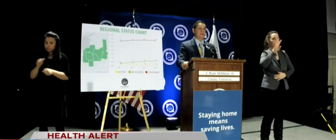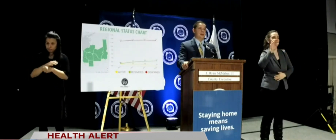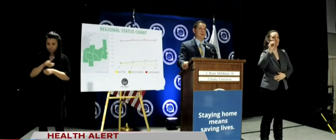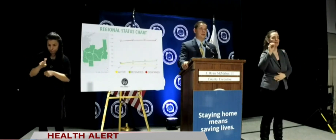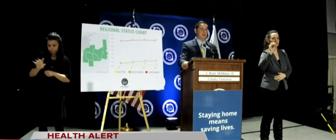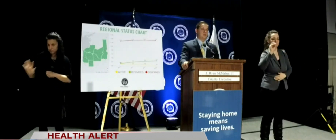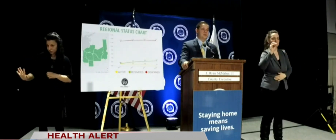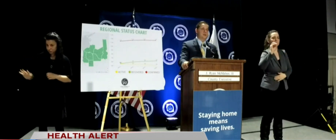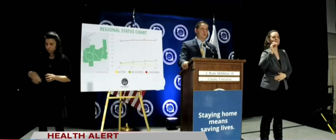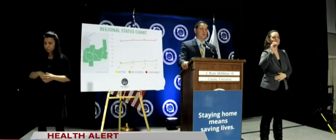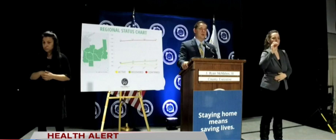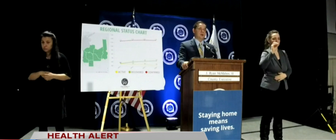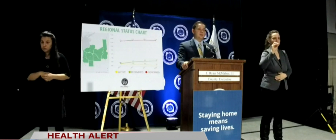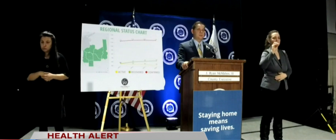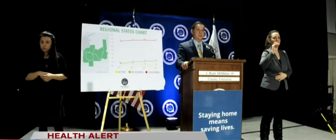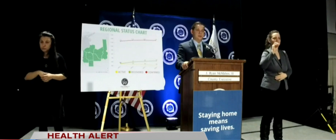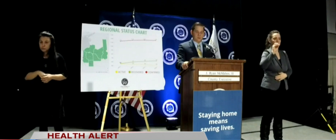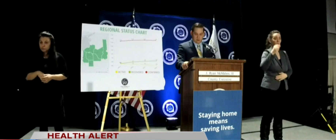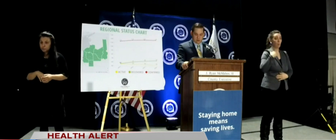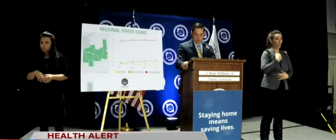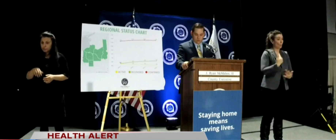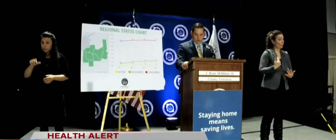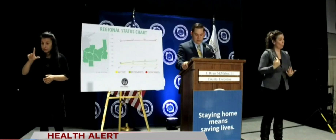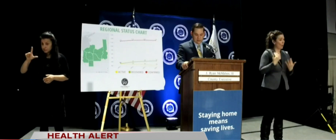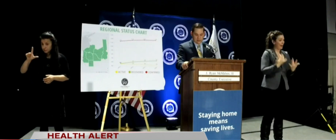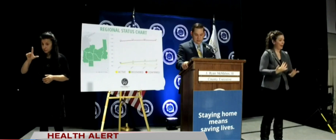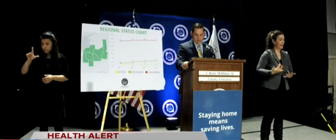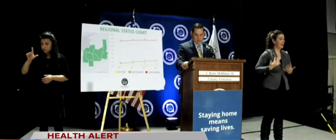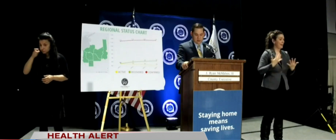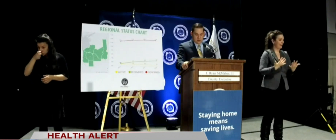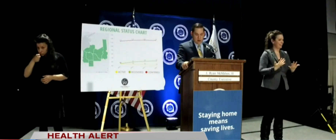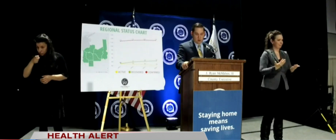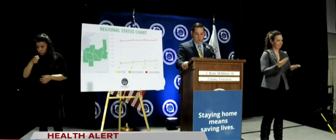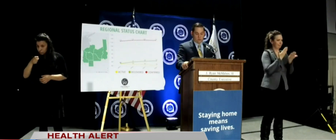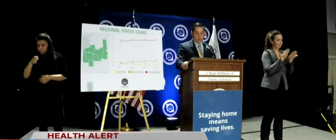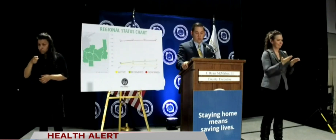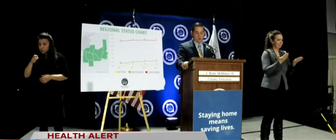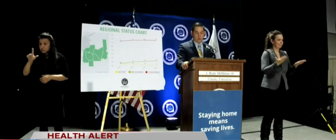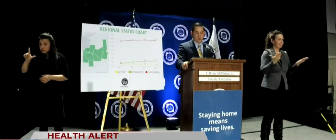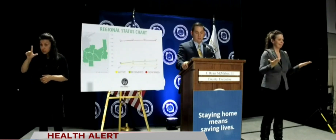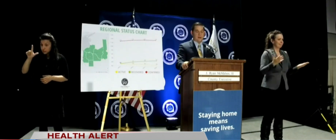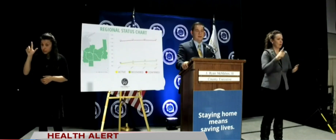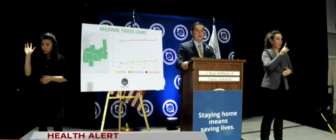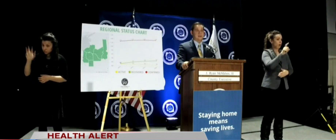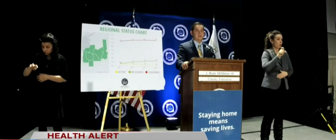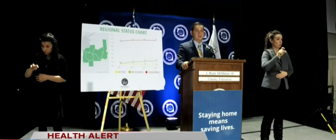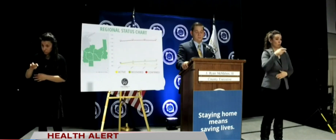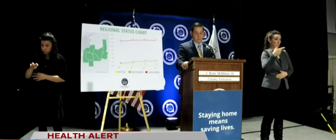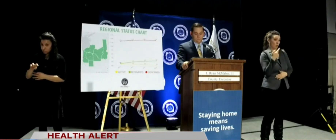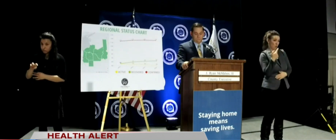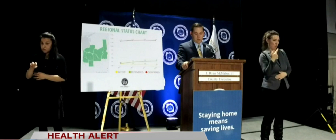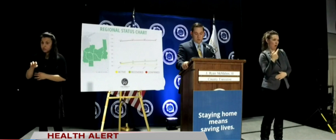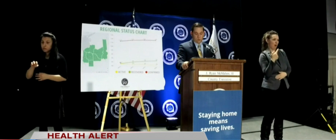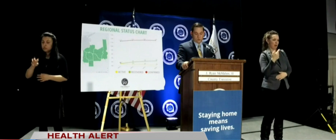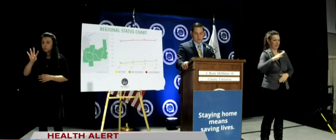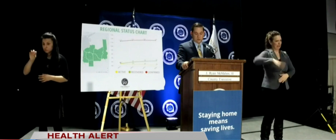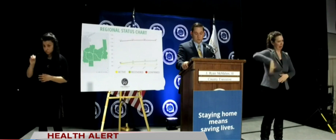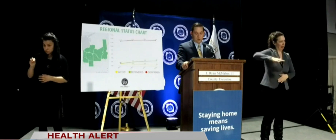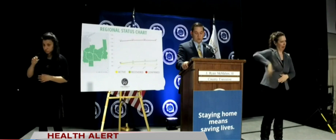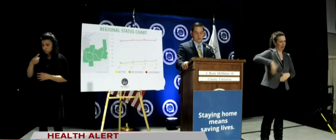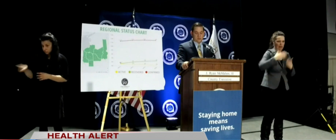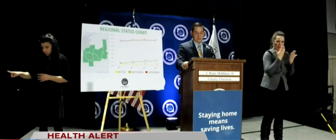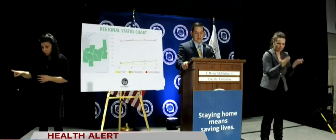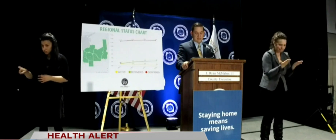were sick. They were just sick with something different than COVID-19. We have 121 pending tests, and we